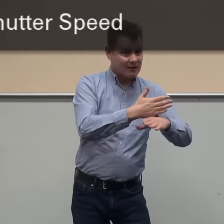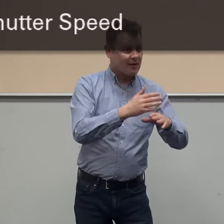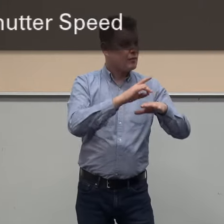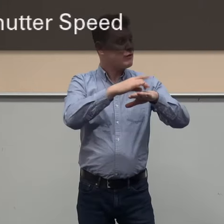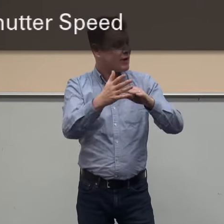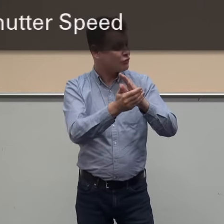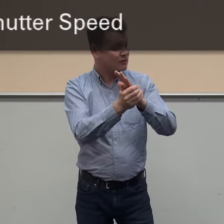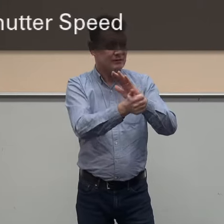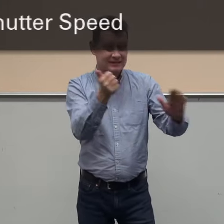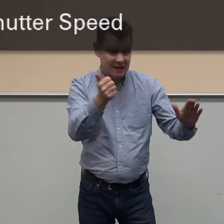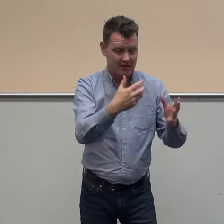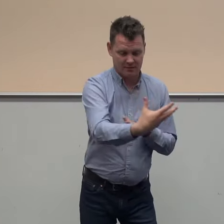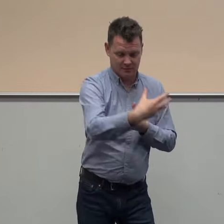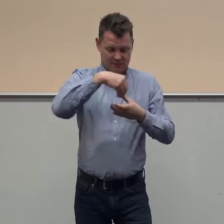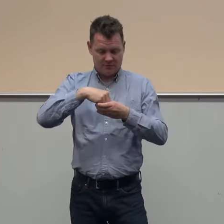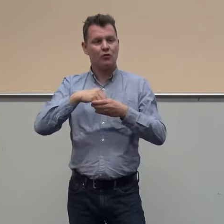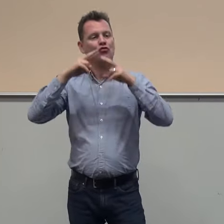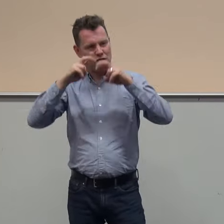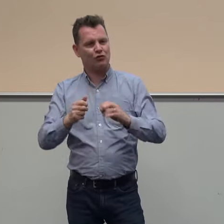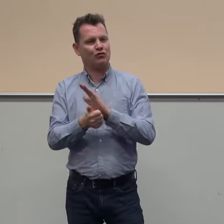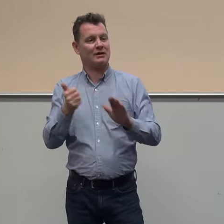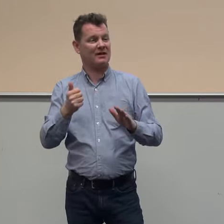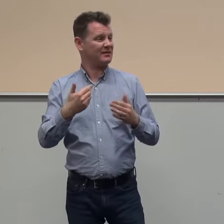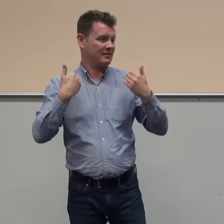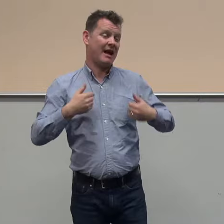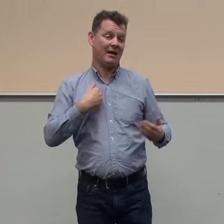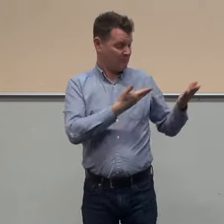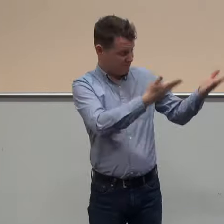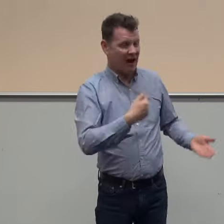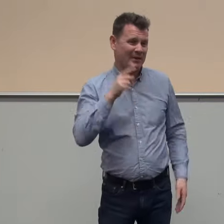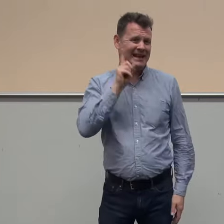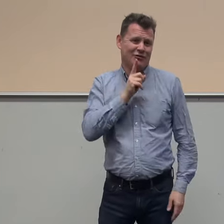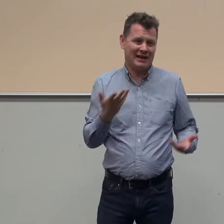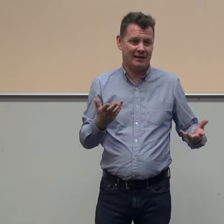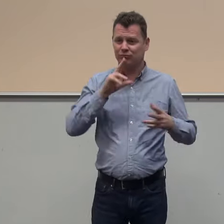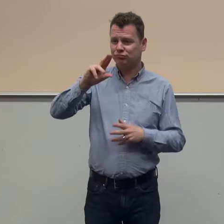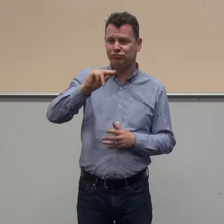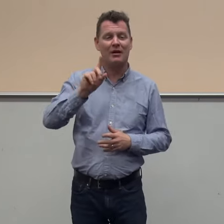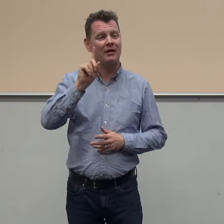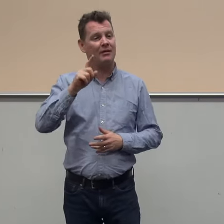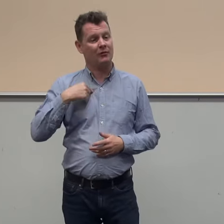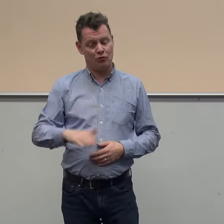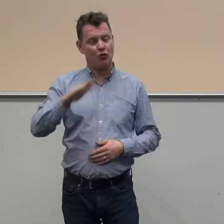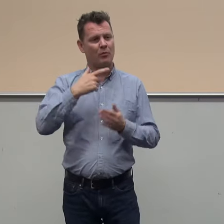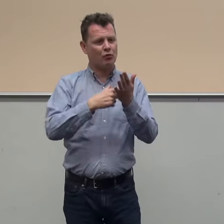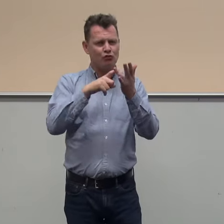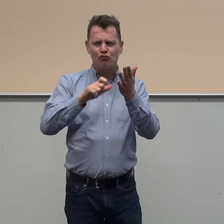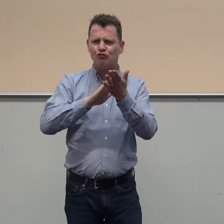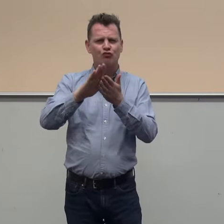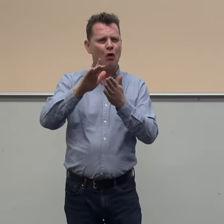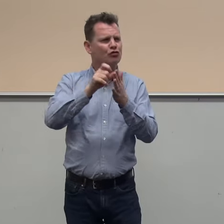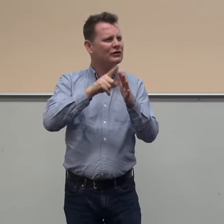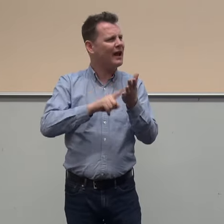skills, with research skills. I'm hearing, obviously, but I'm from a hearing family. I grew up in Rochdale, where there was a